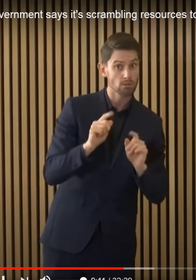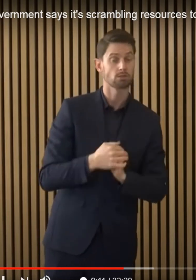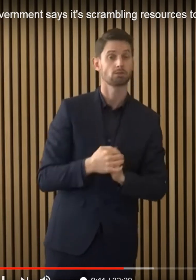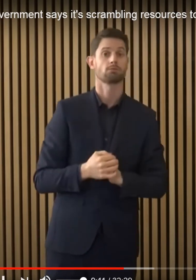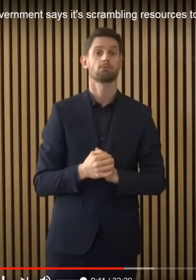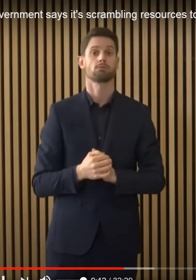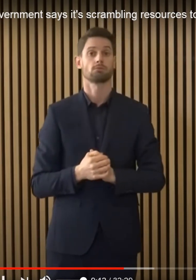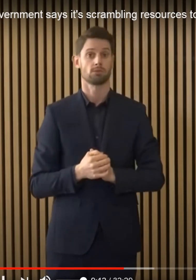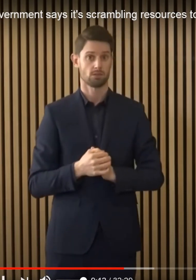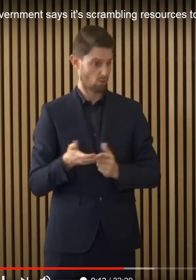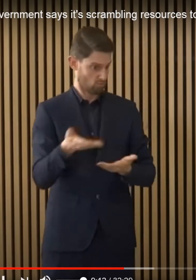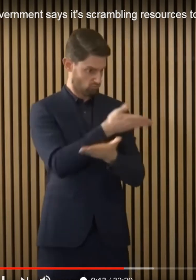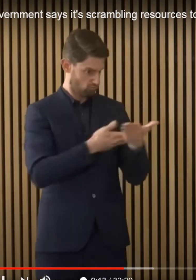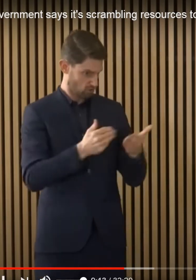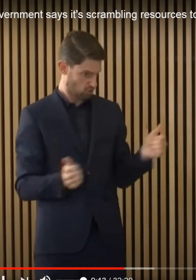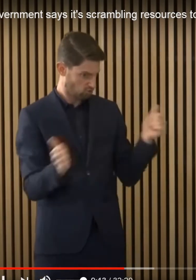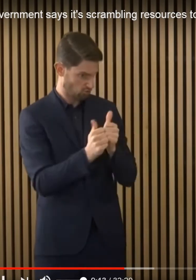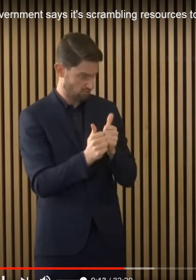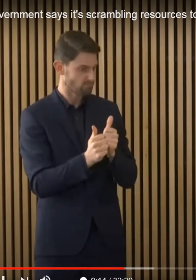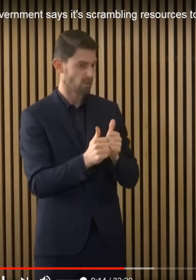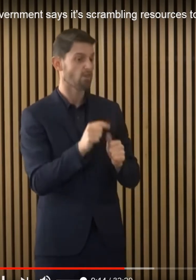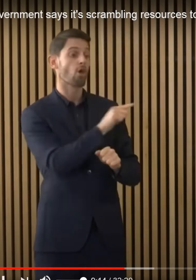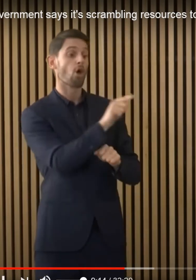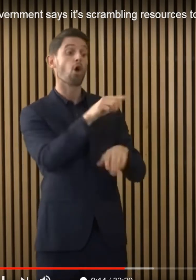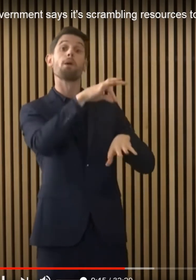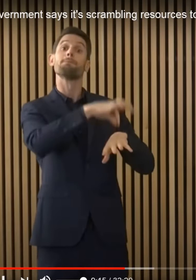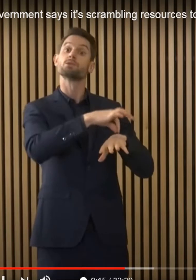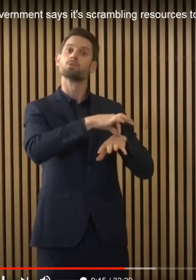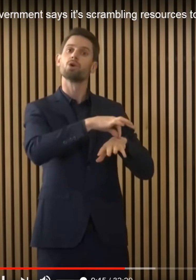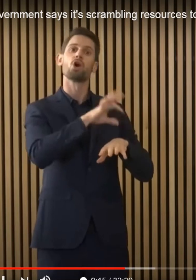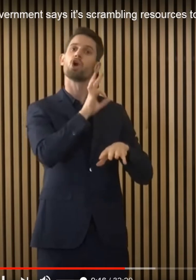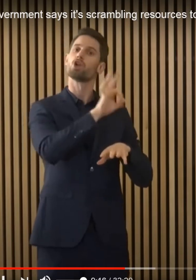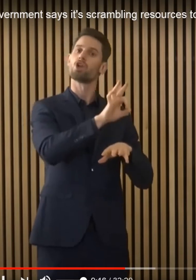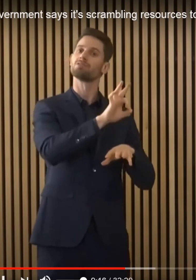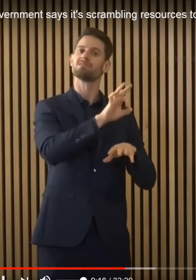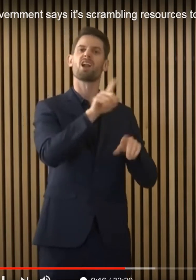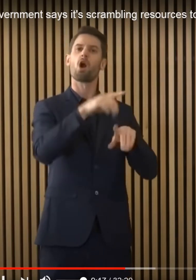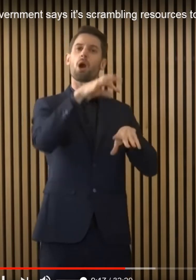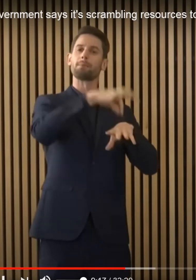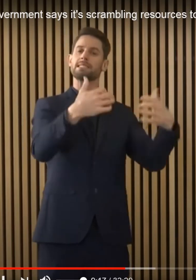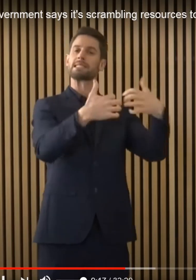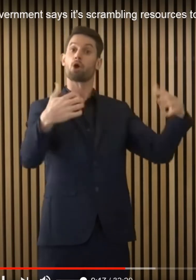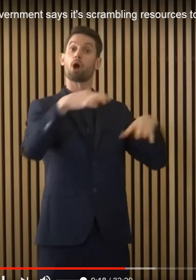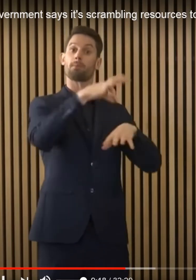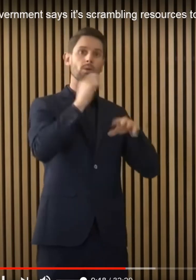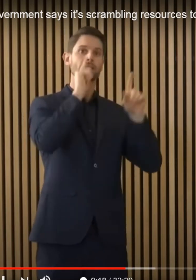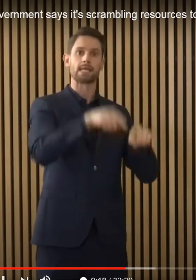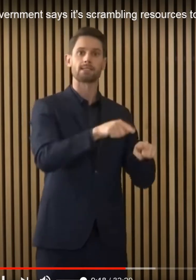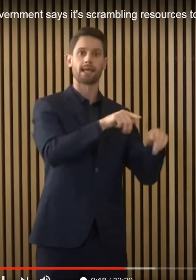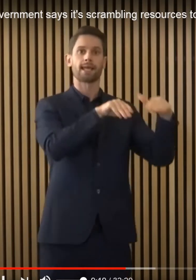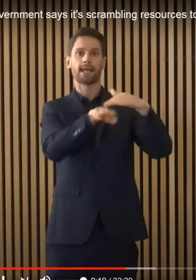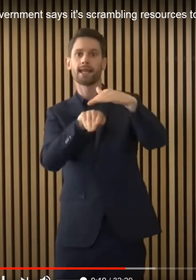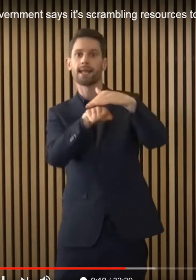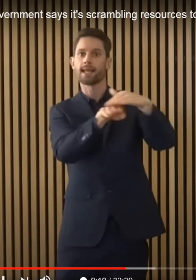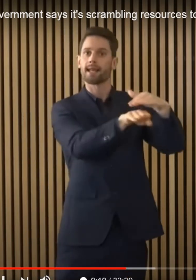system will outreach into these facilities, into the higher risk facilities, where there are